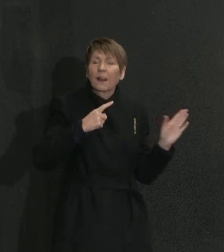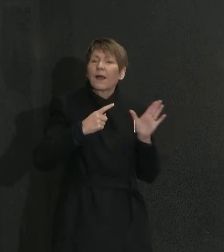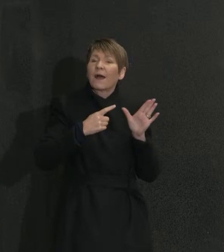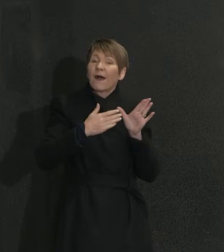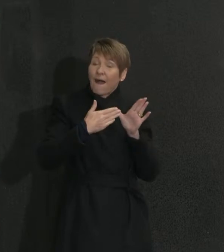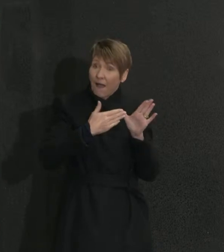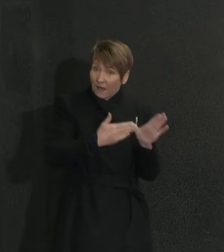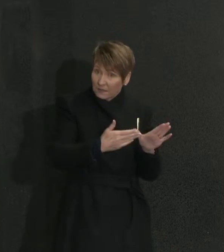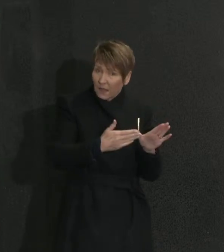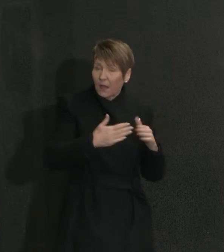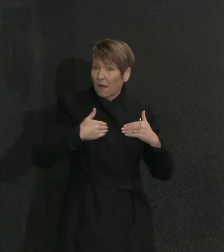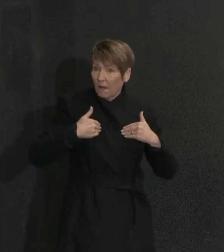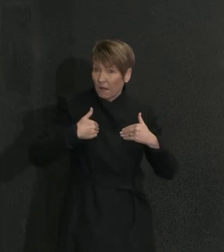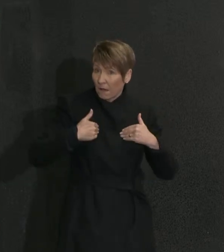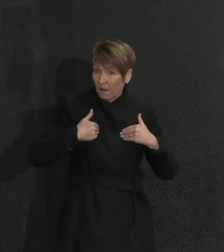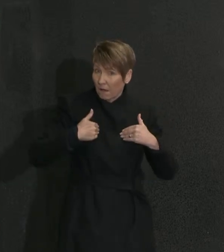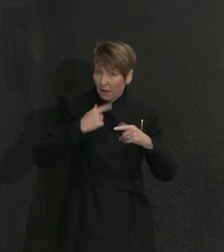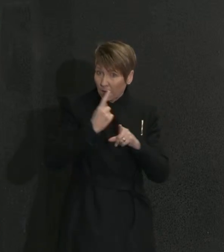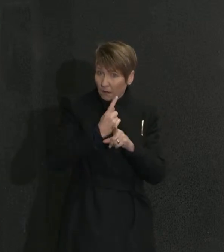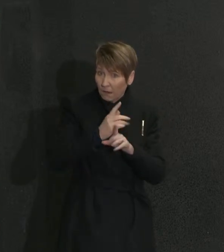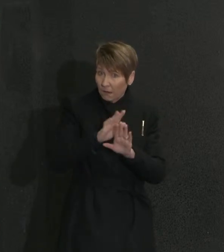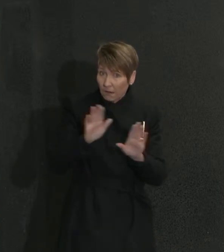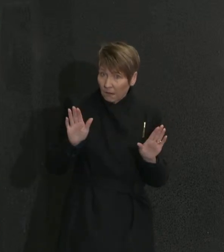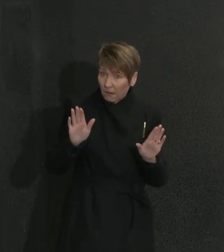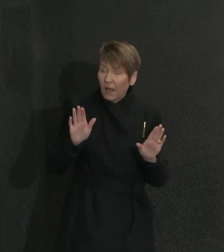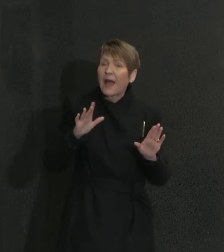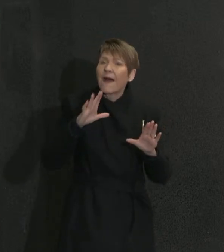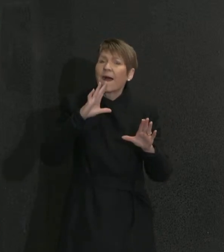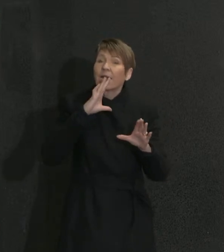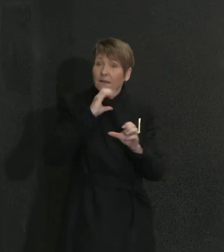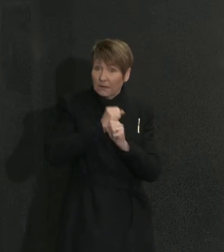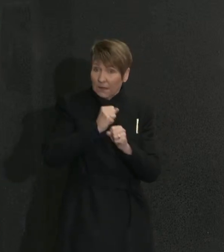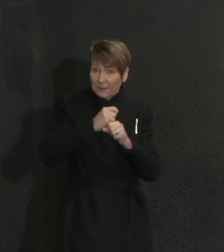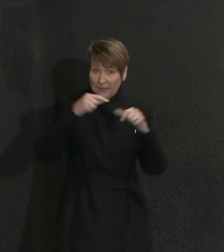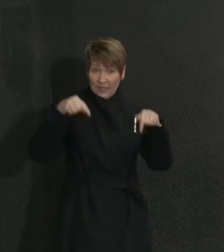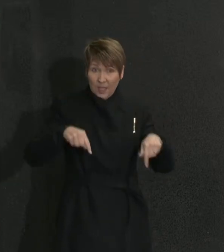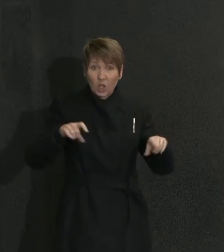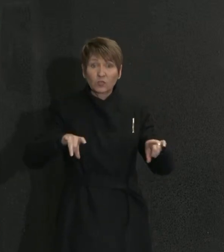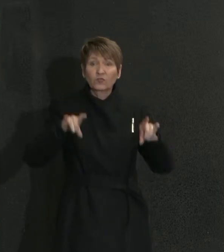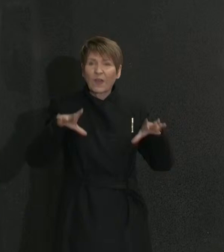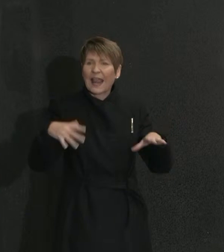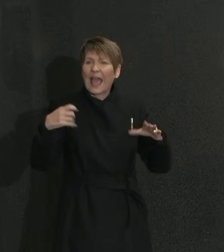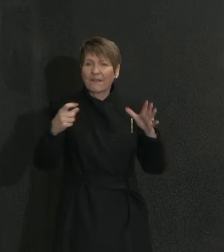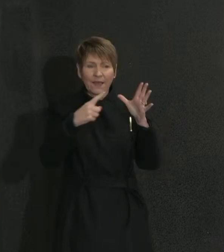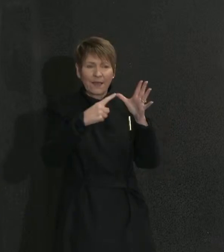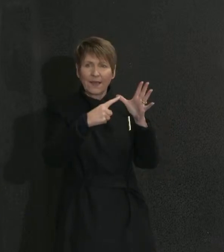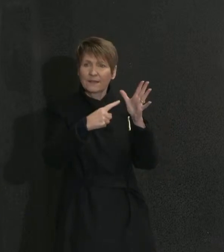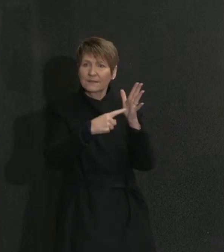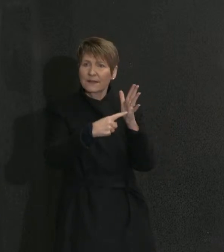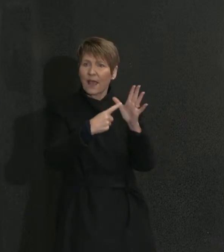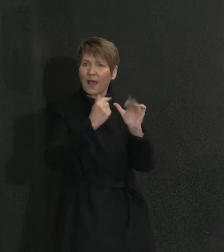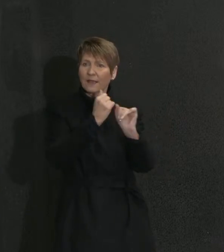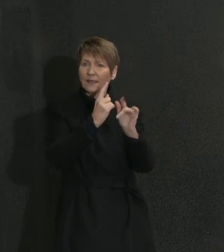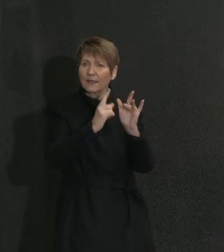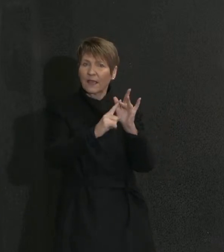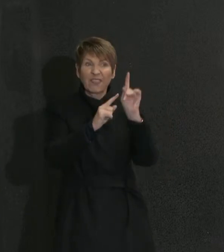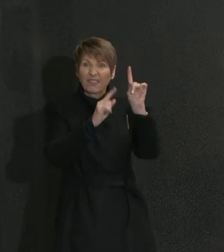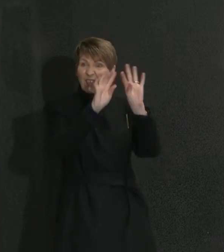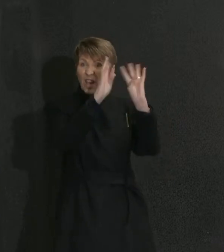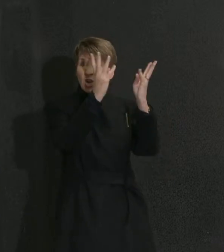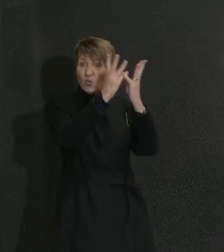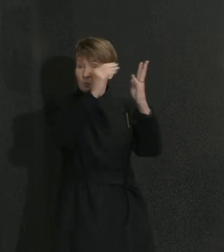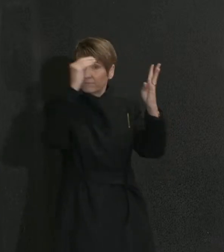that comes from a rigorous process. That too brings confidence. Now, we'll have more to say very soon